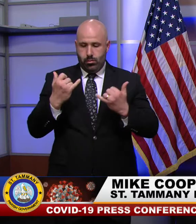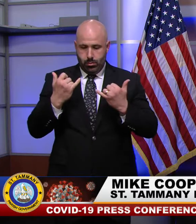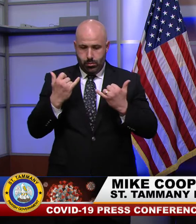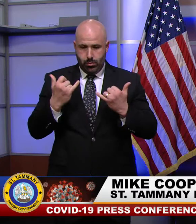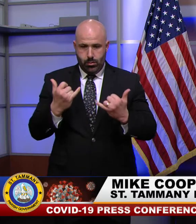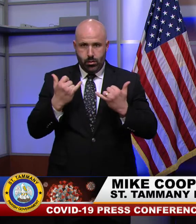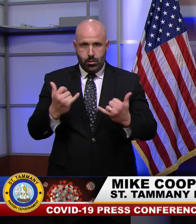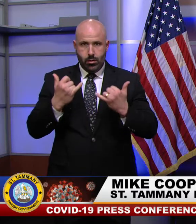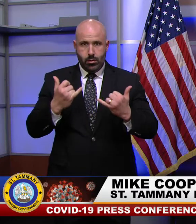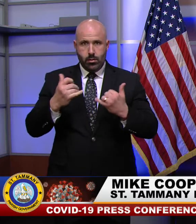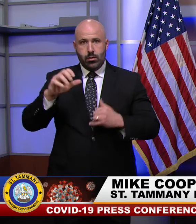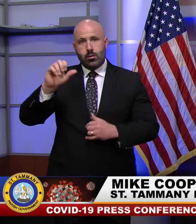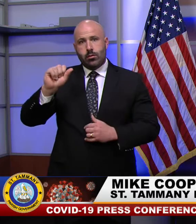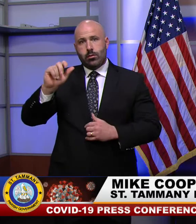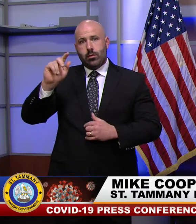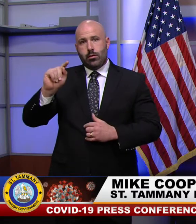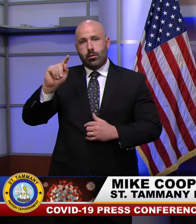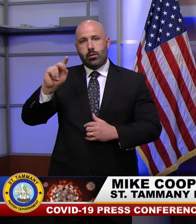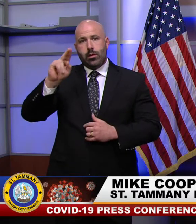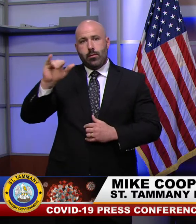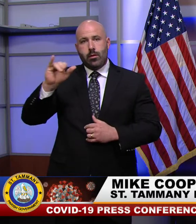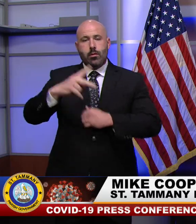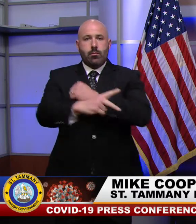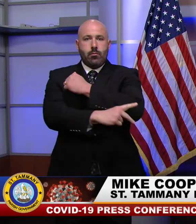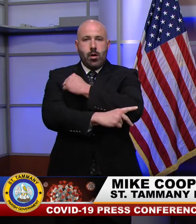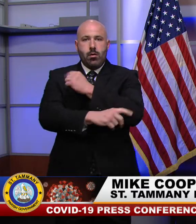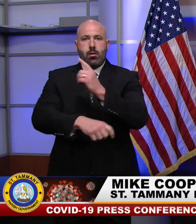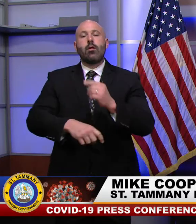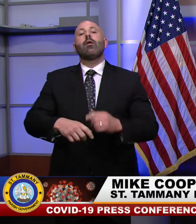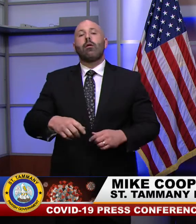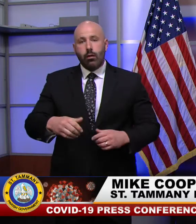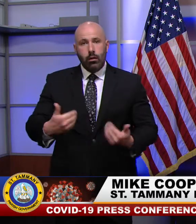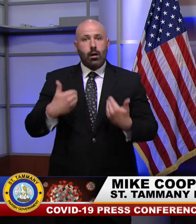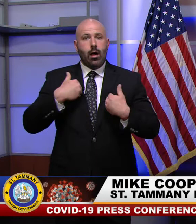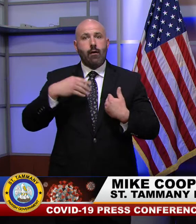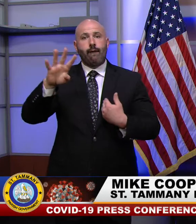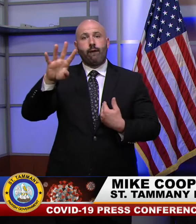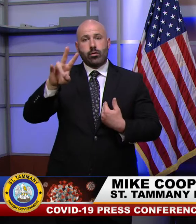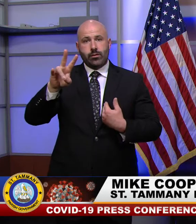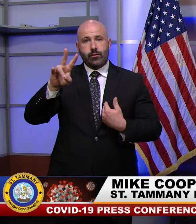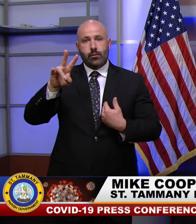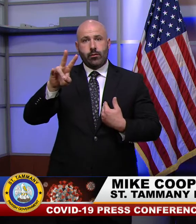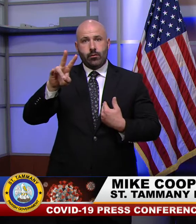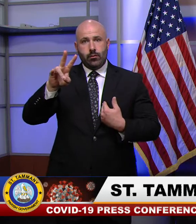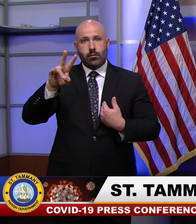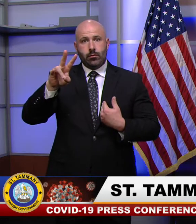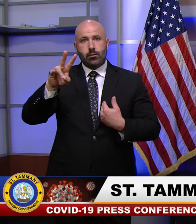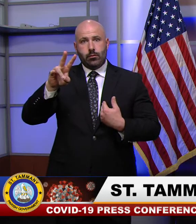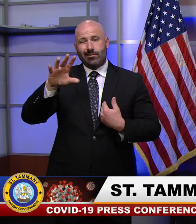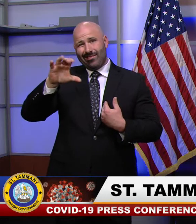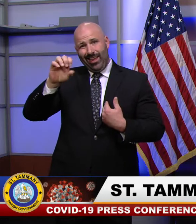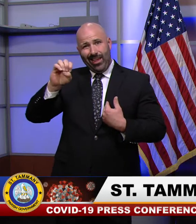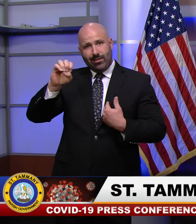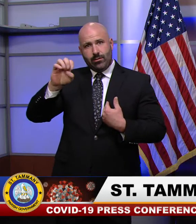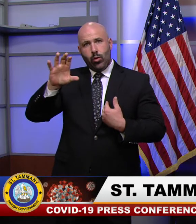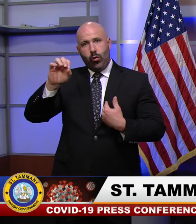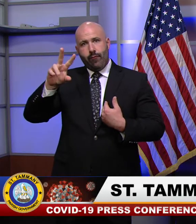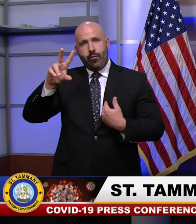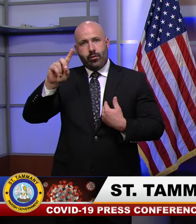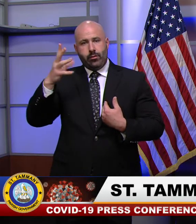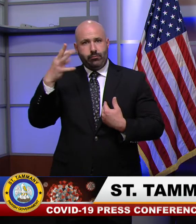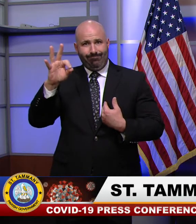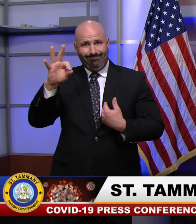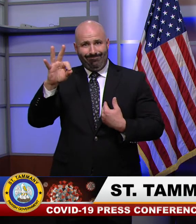had 47 confirmed positive cases. This is up from the